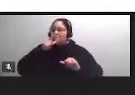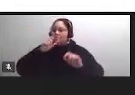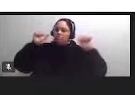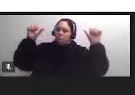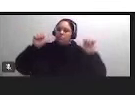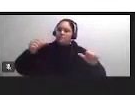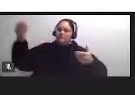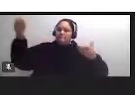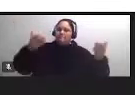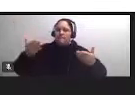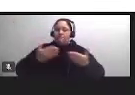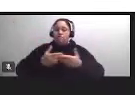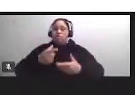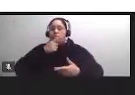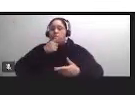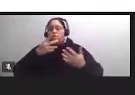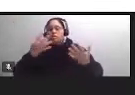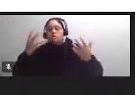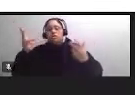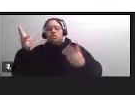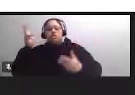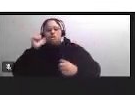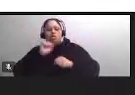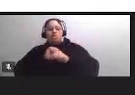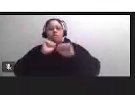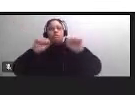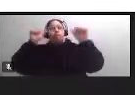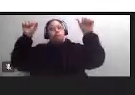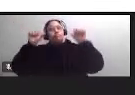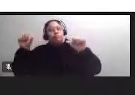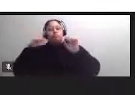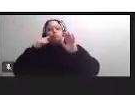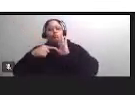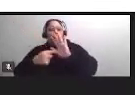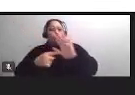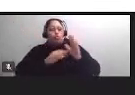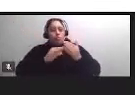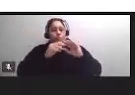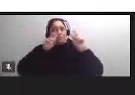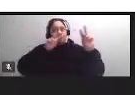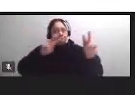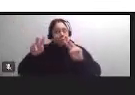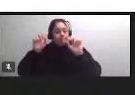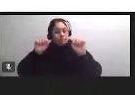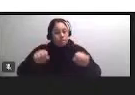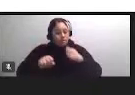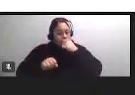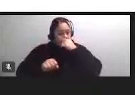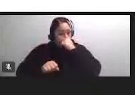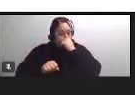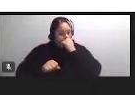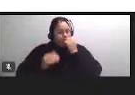for these public hearings on their notice boards, and then also the